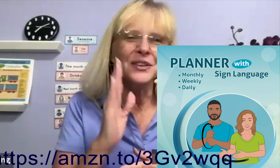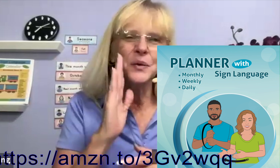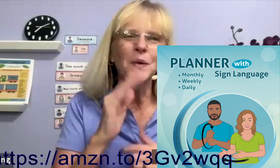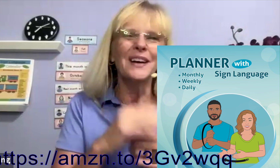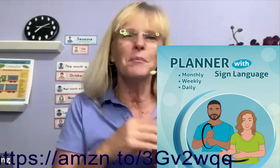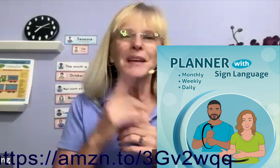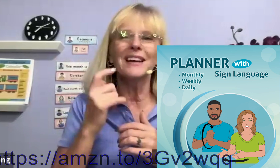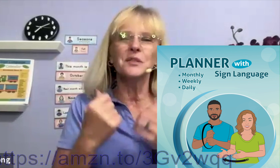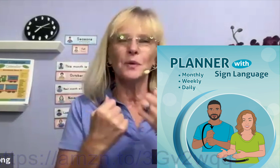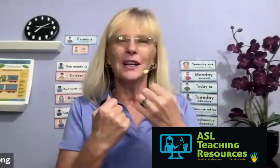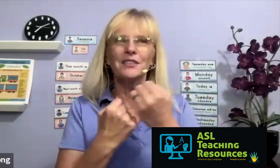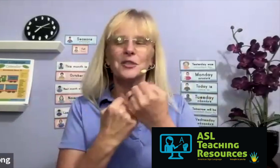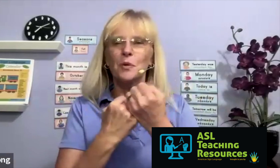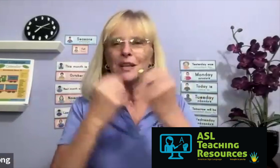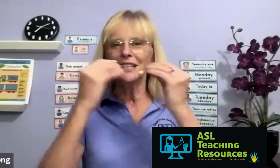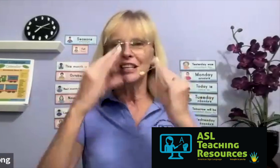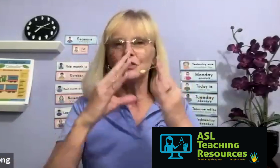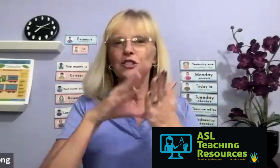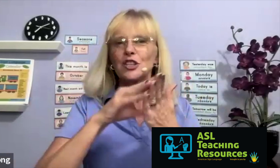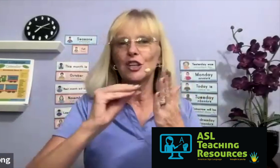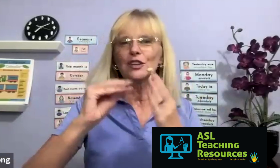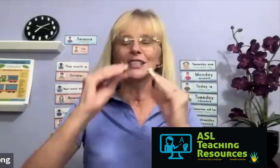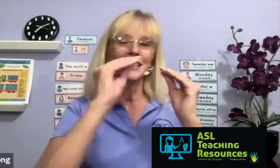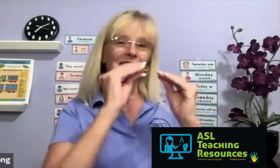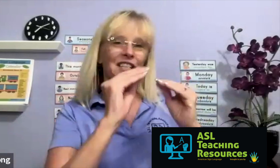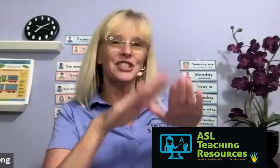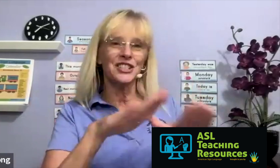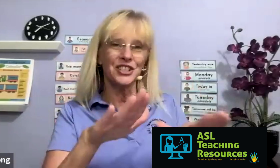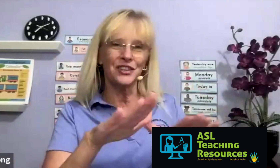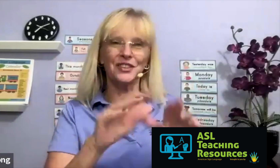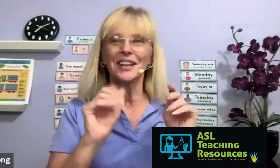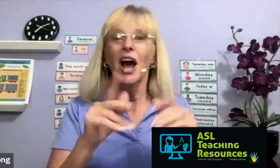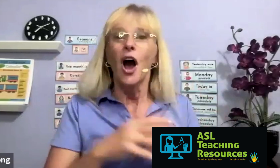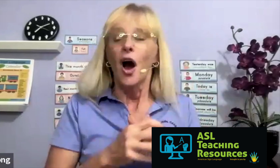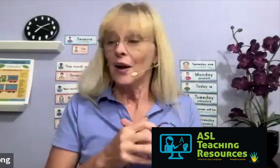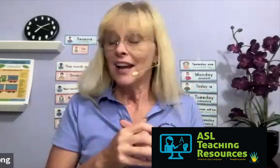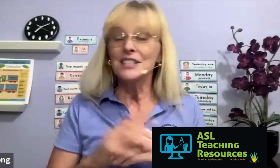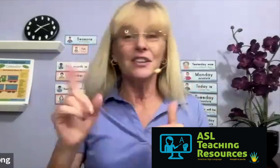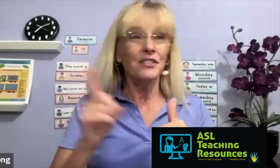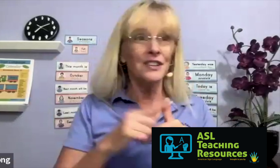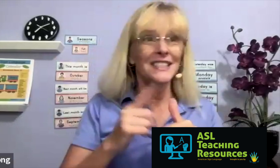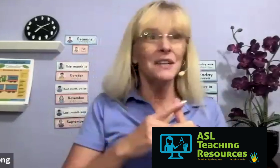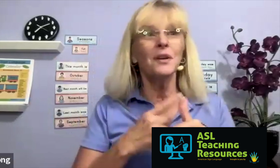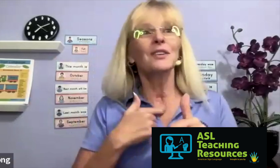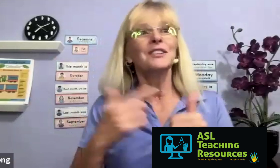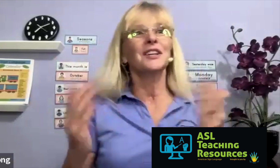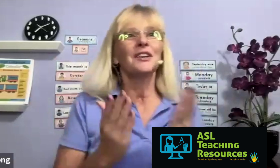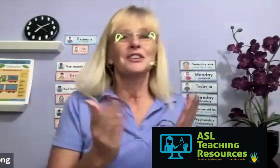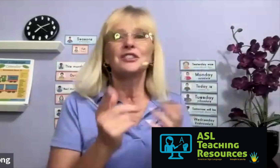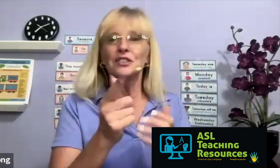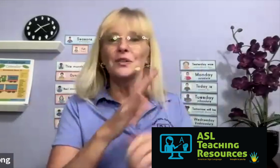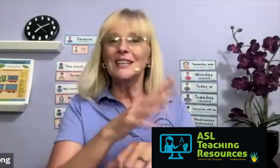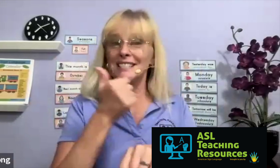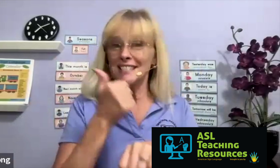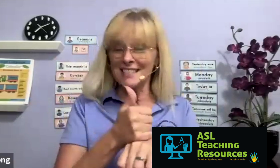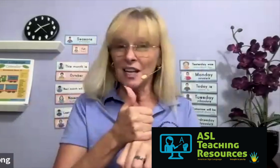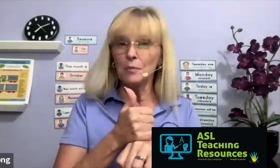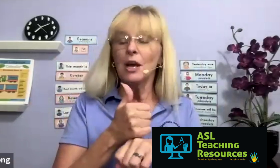you will, because we are supporting teachers to learn to teach the children. Okay, so the first thing we're going to encourage you to do is to set up